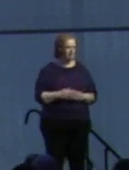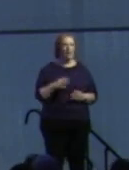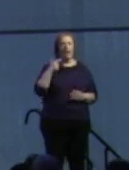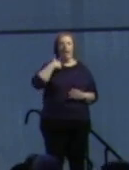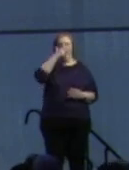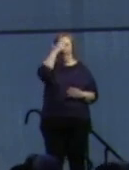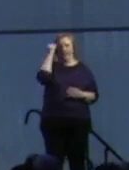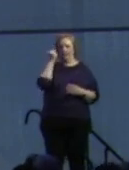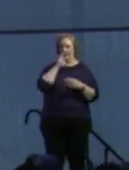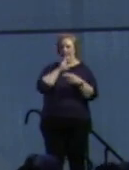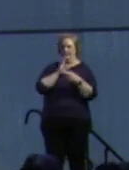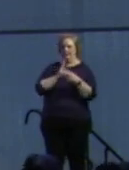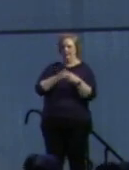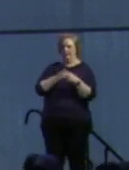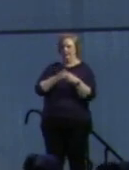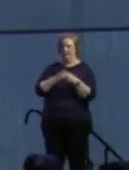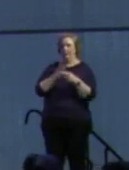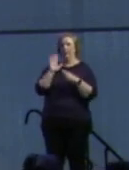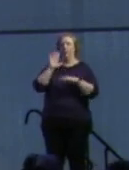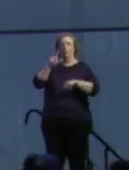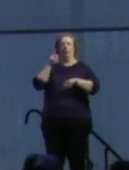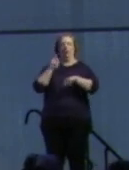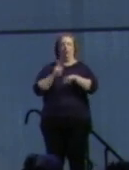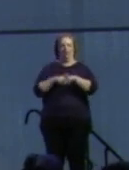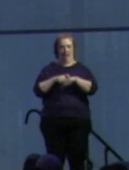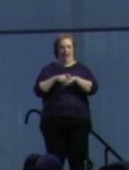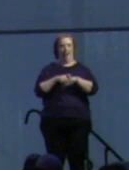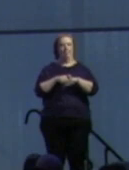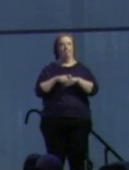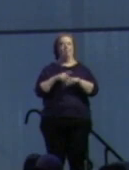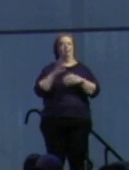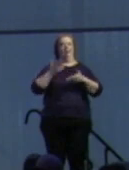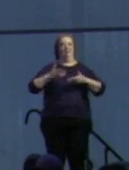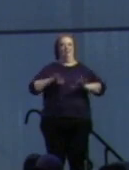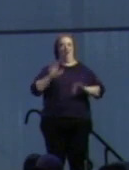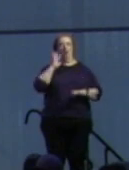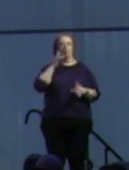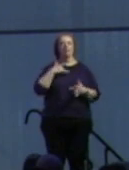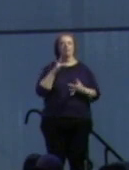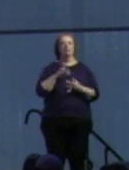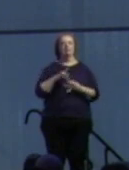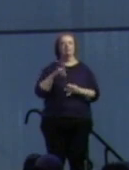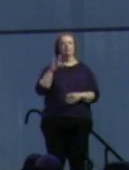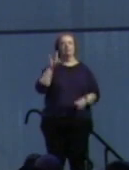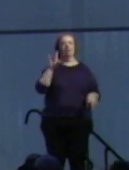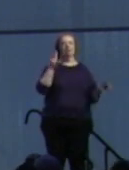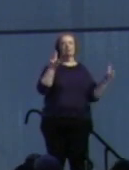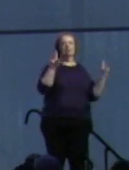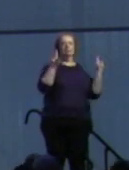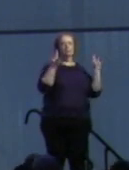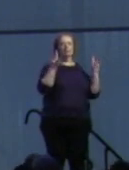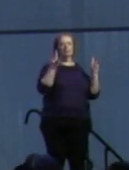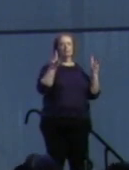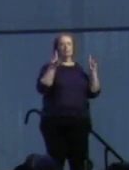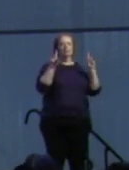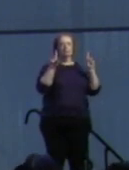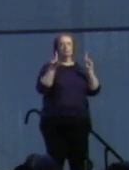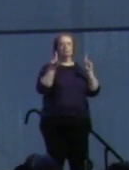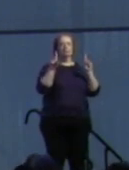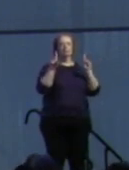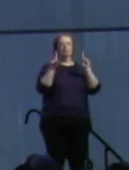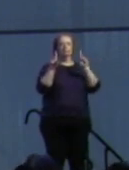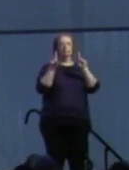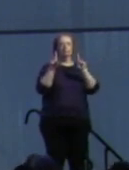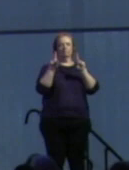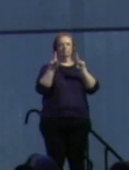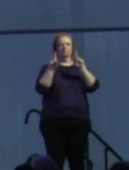mention that when your time is up, you will feel a spirit moving closer to you. You might